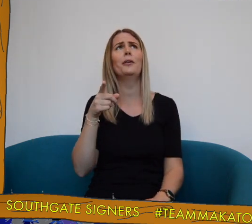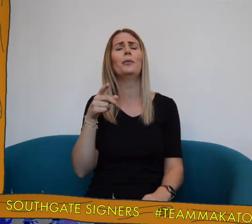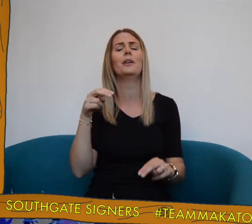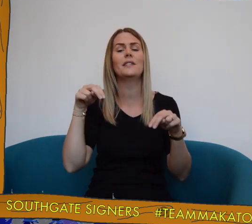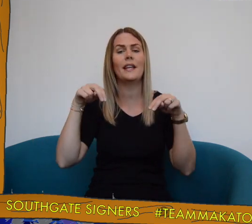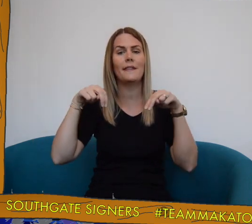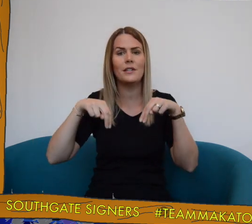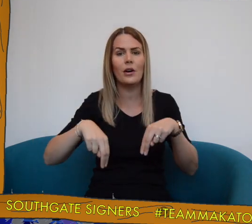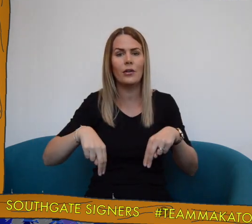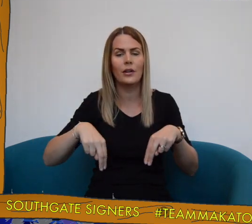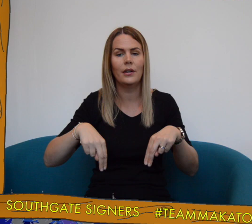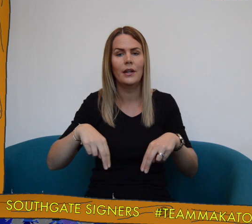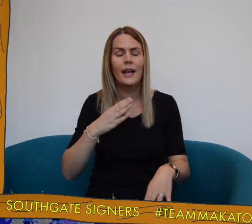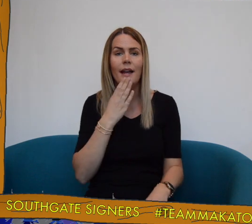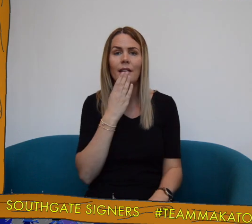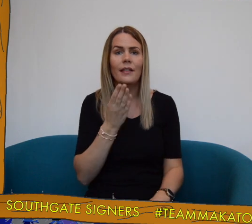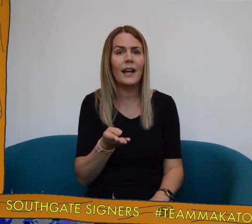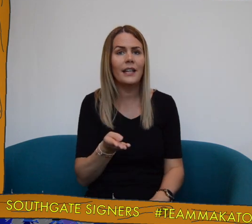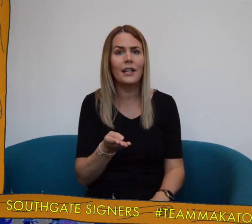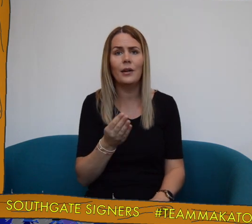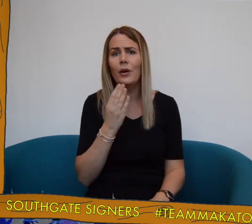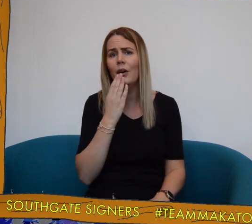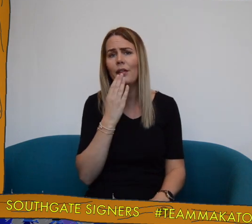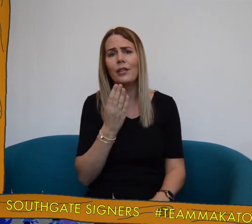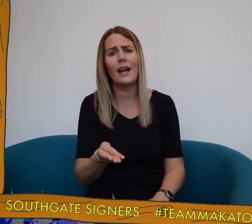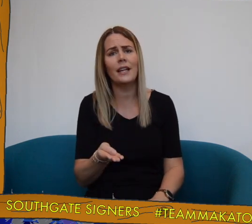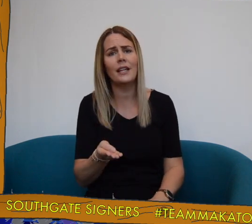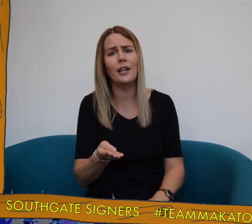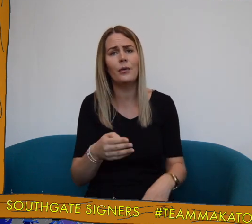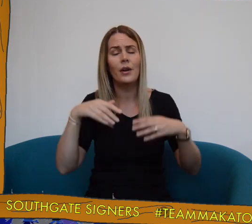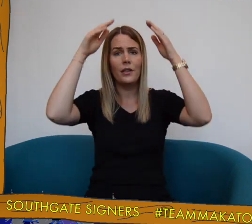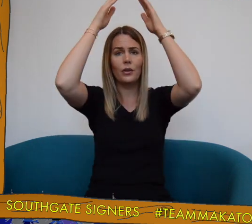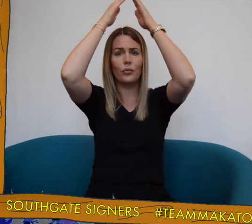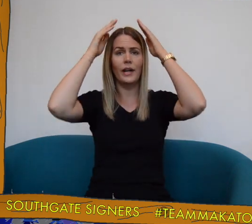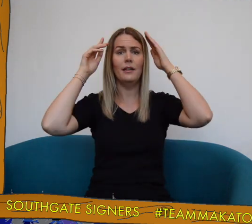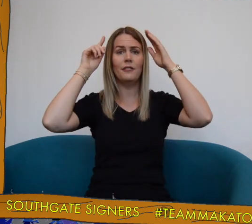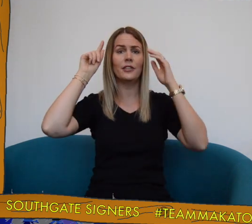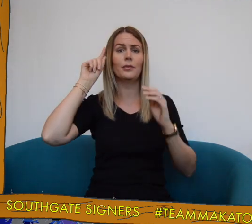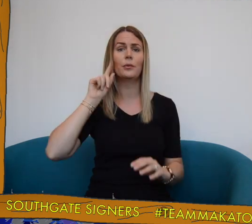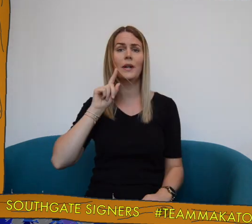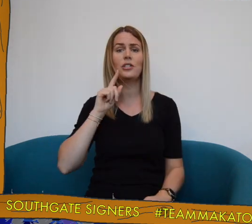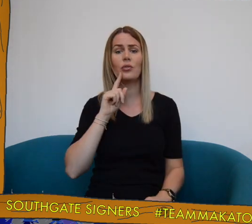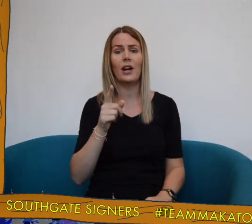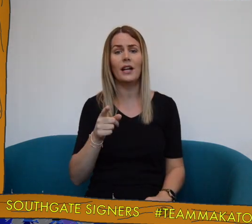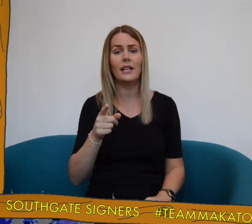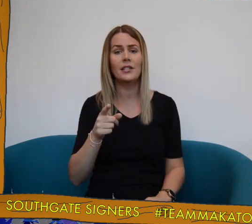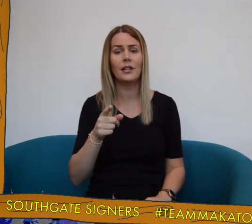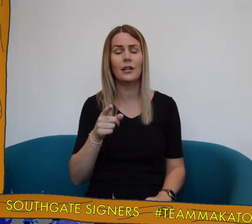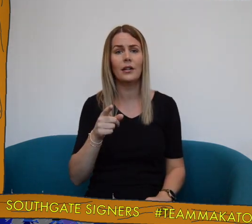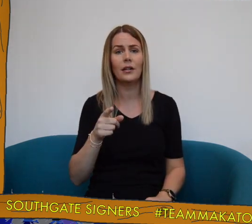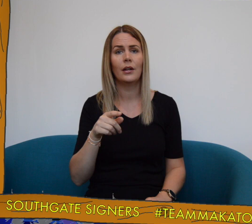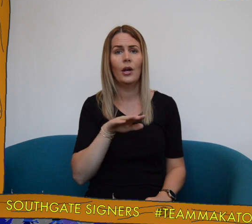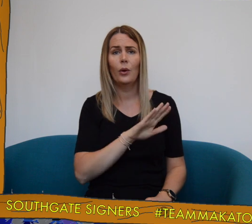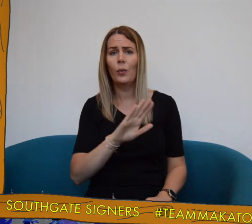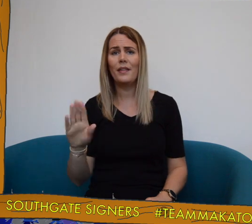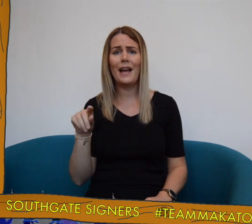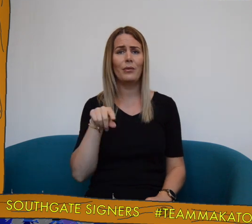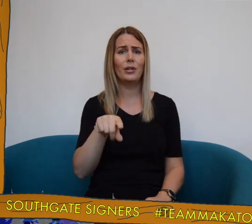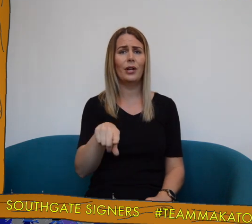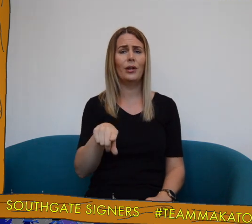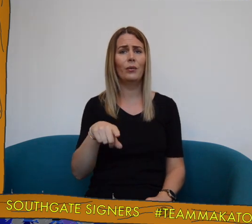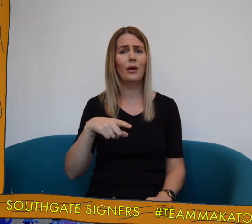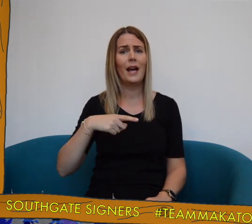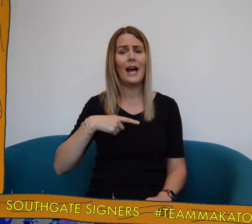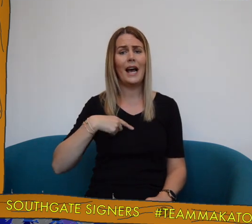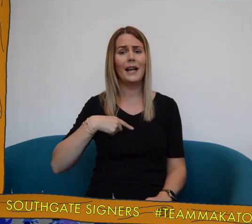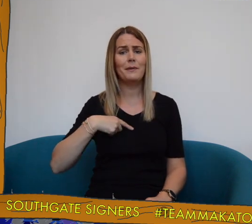And phew! said the dog. And thank you, oh thank you, the grateful witch cried. Without